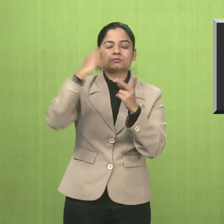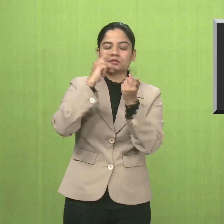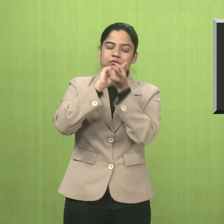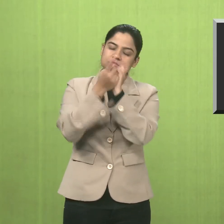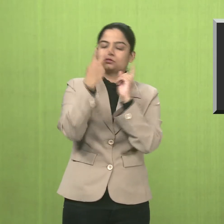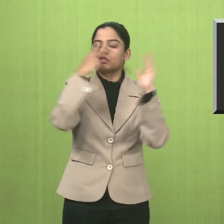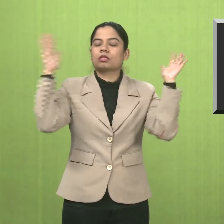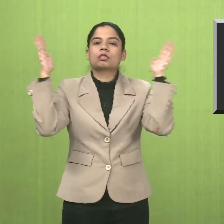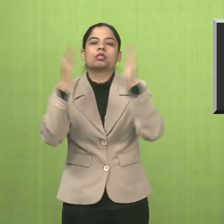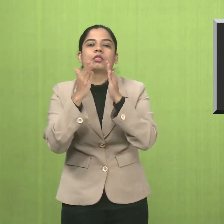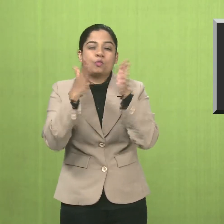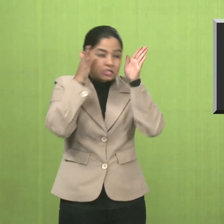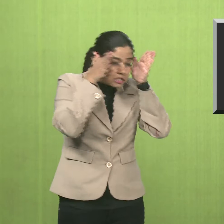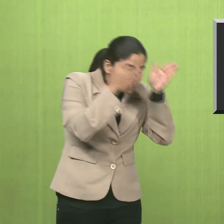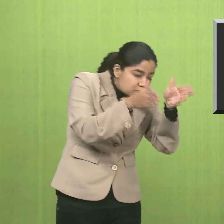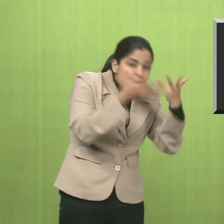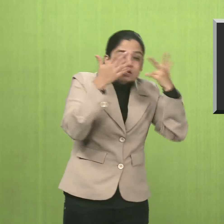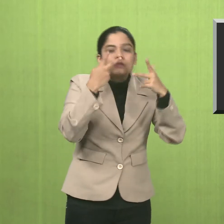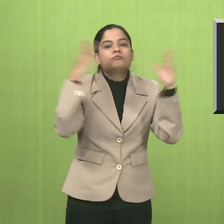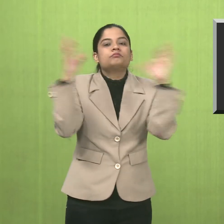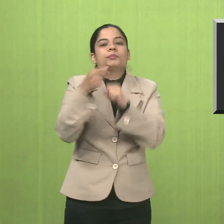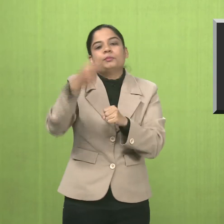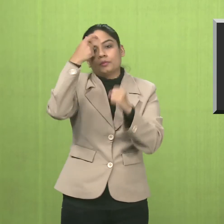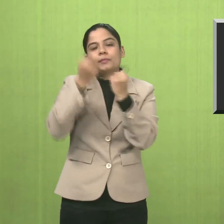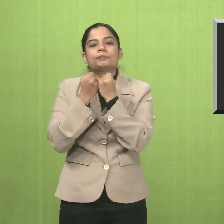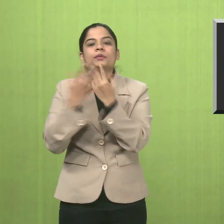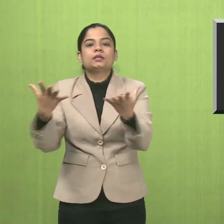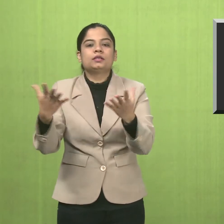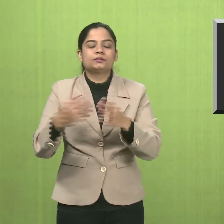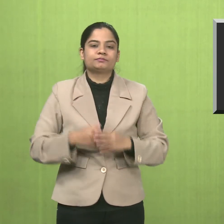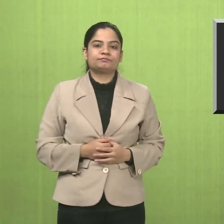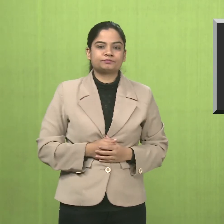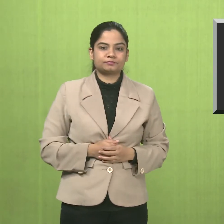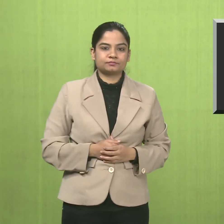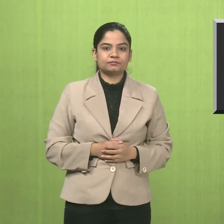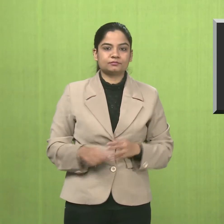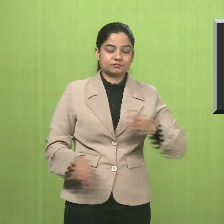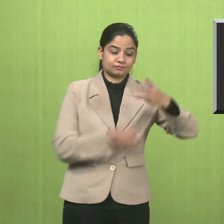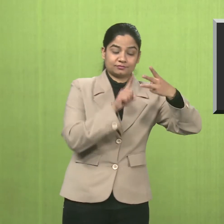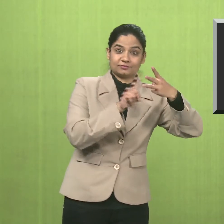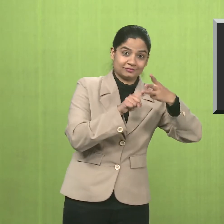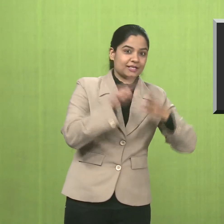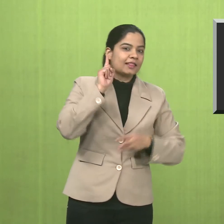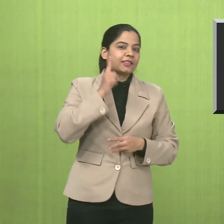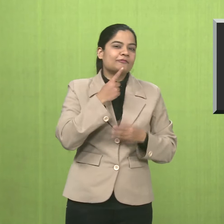blindness. So that is also a cause of why blindness happens in children. Third is